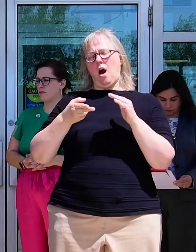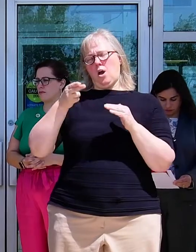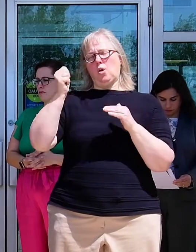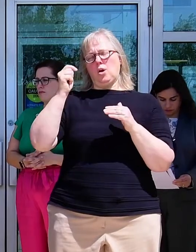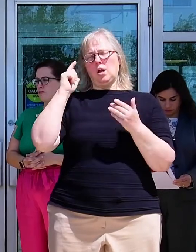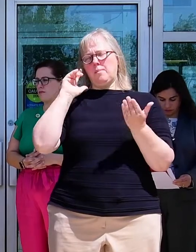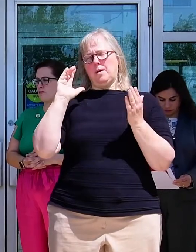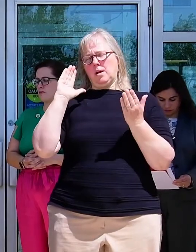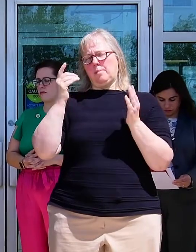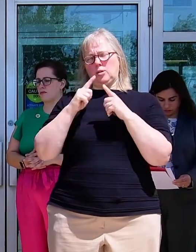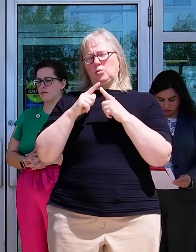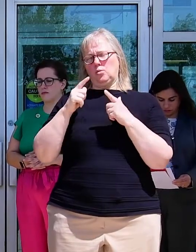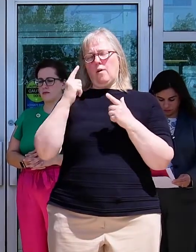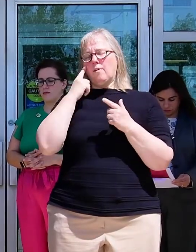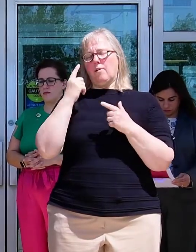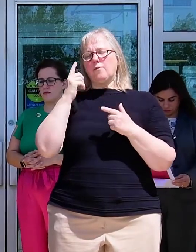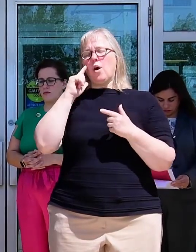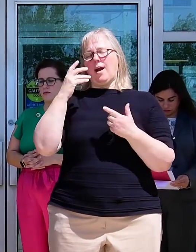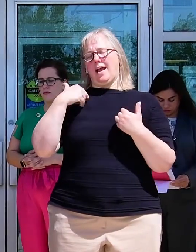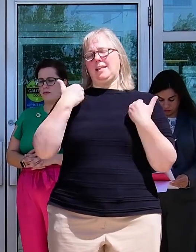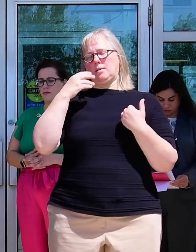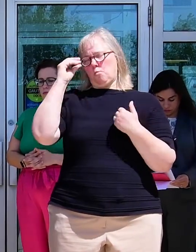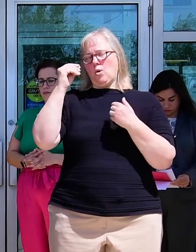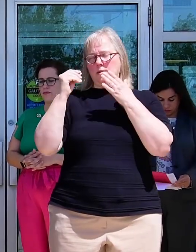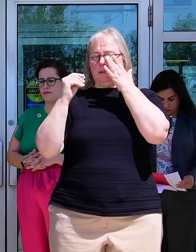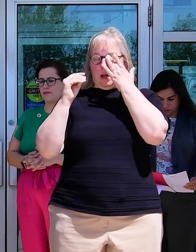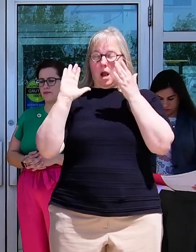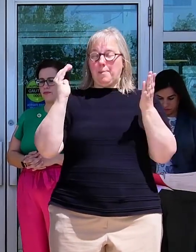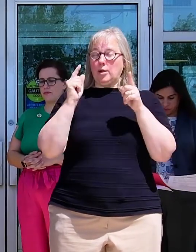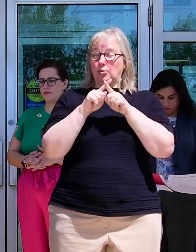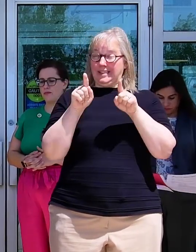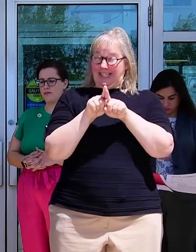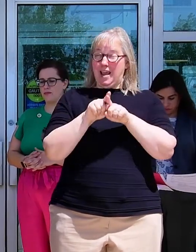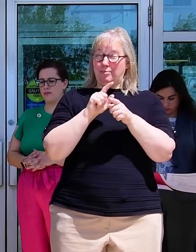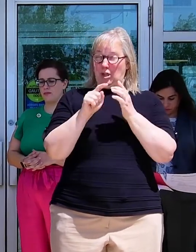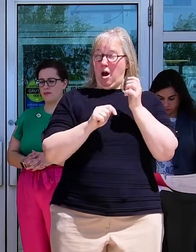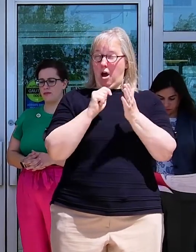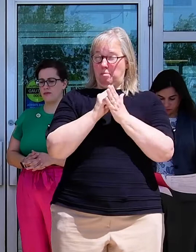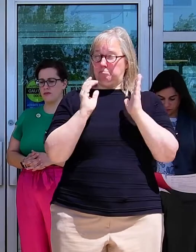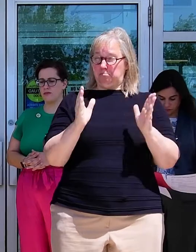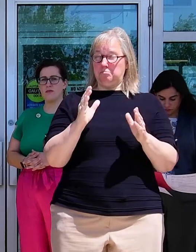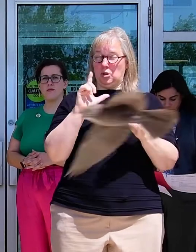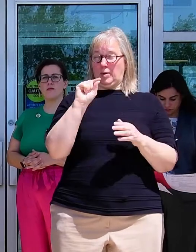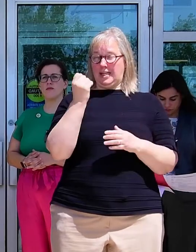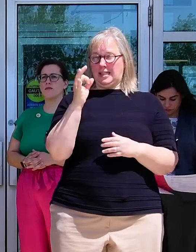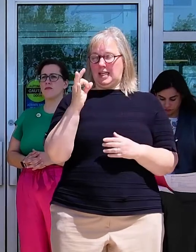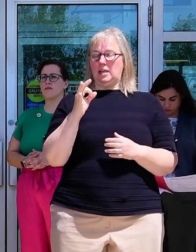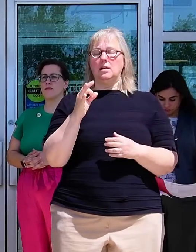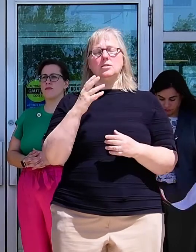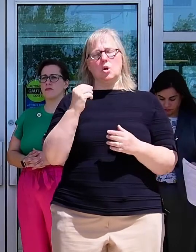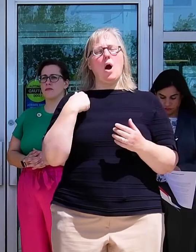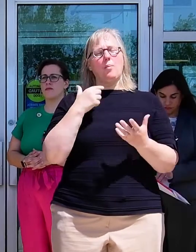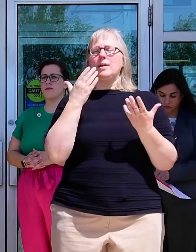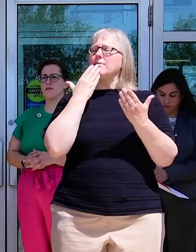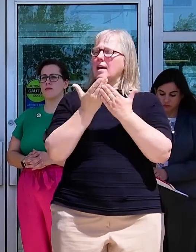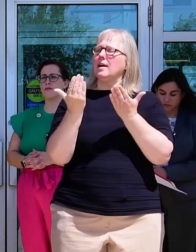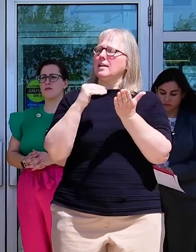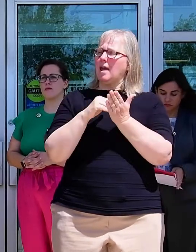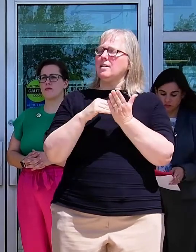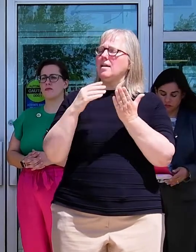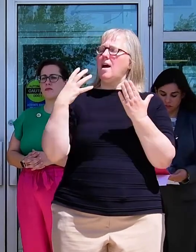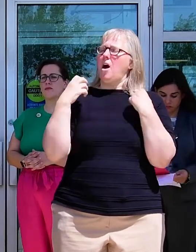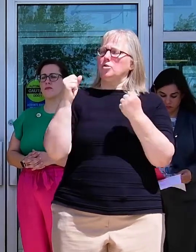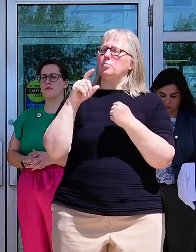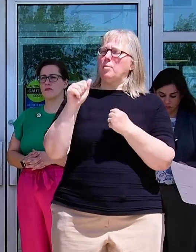in early 2019. So again, I'd like to thank our entire health department for taking this critical campaign to the